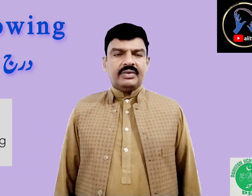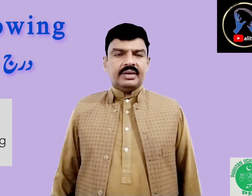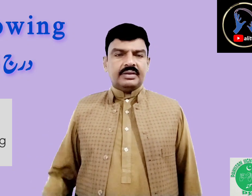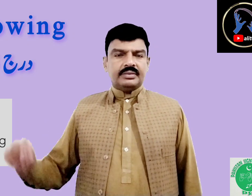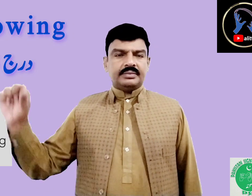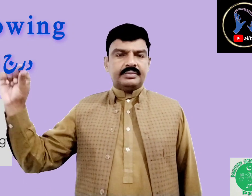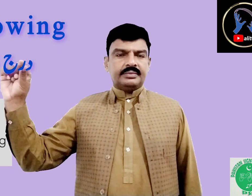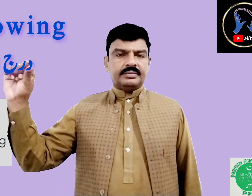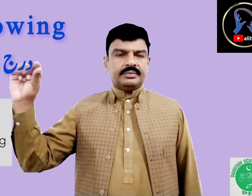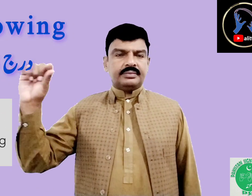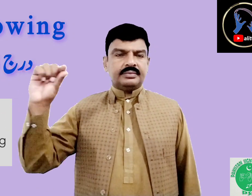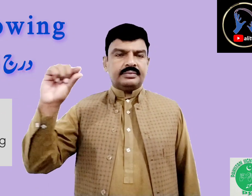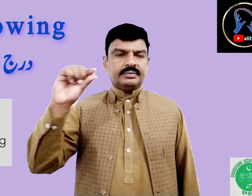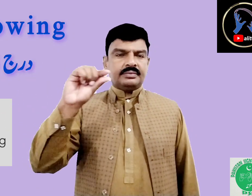following